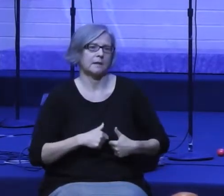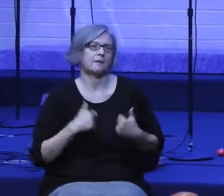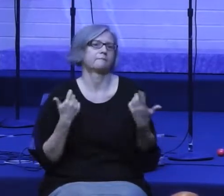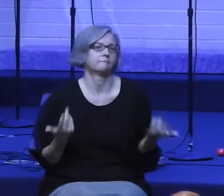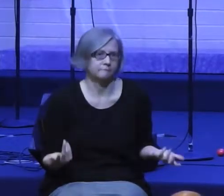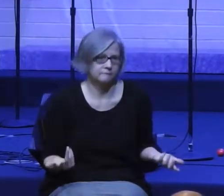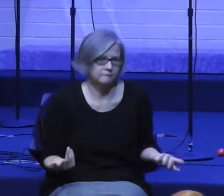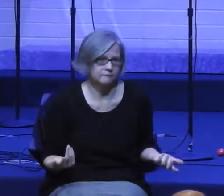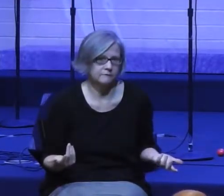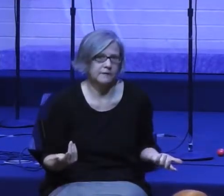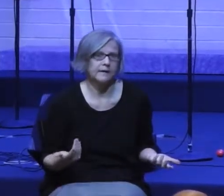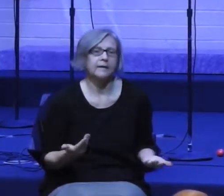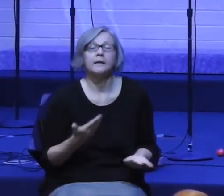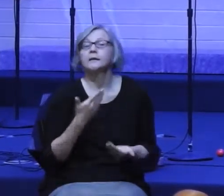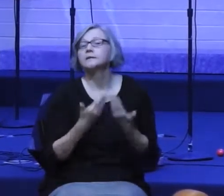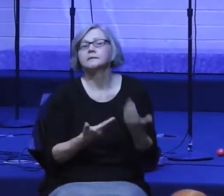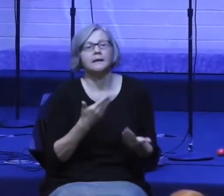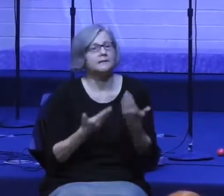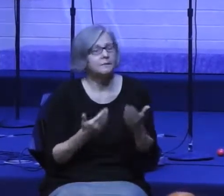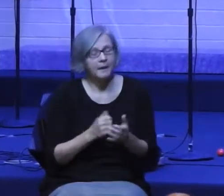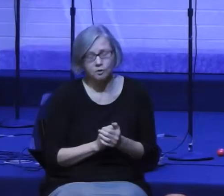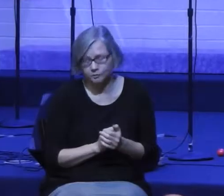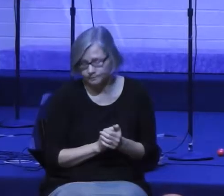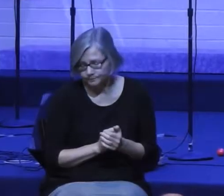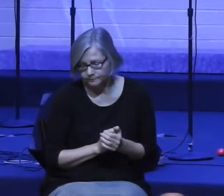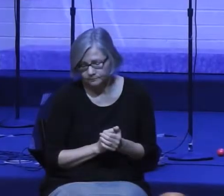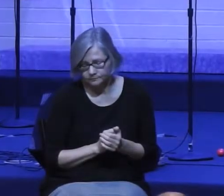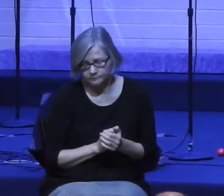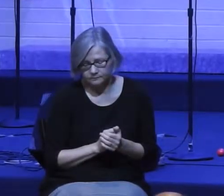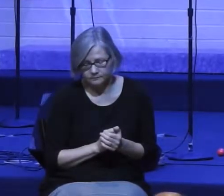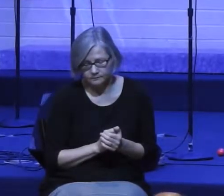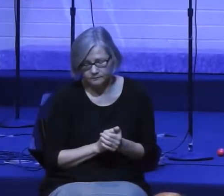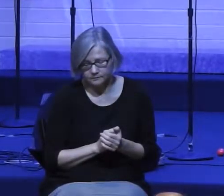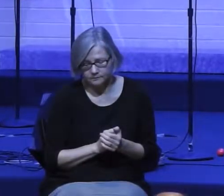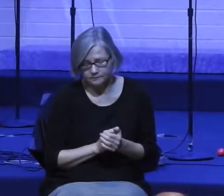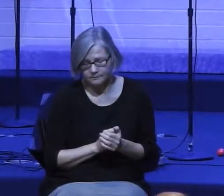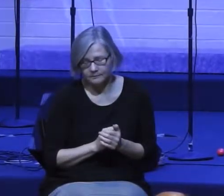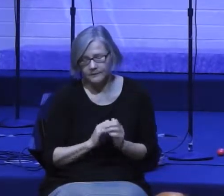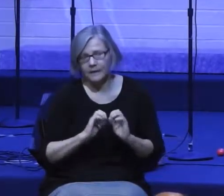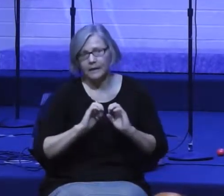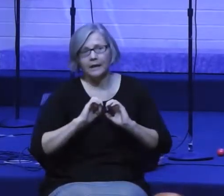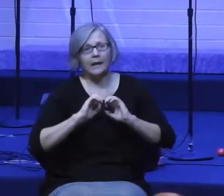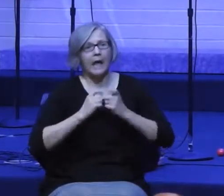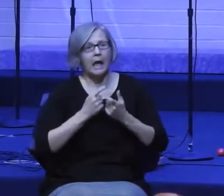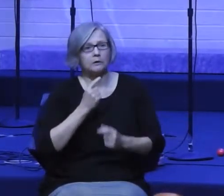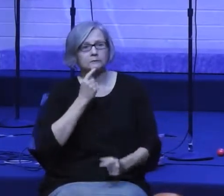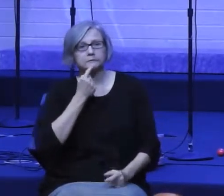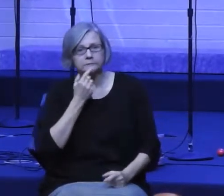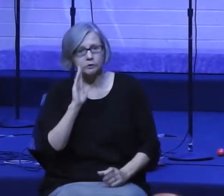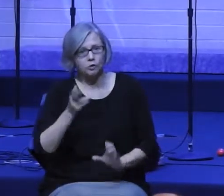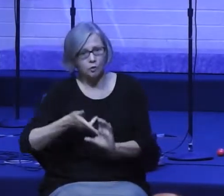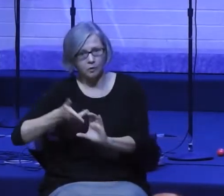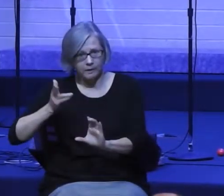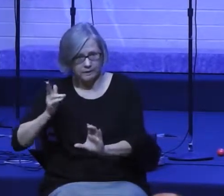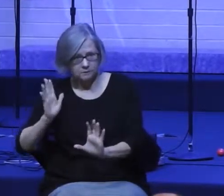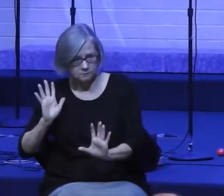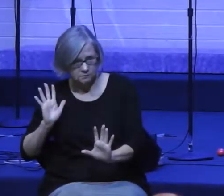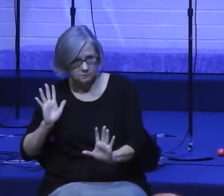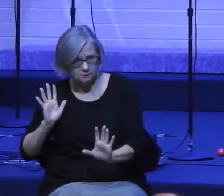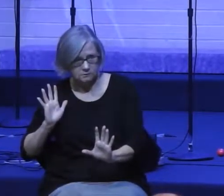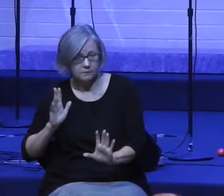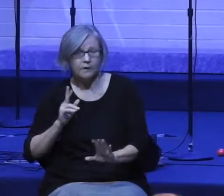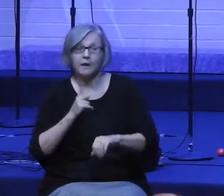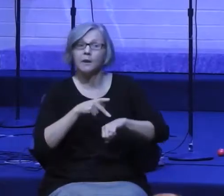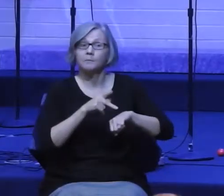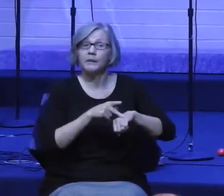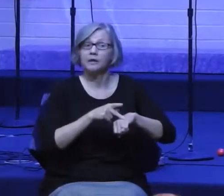No matter how big of a quitting you've experienced in your life, Peter